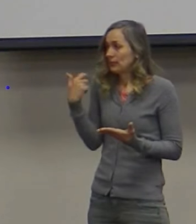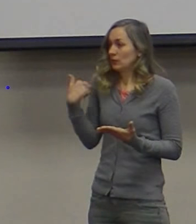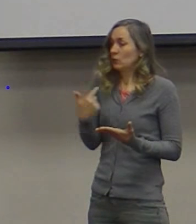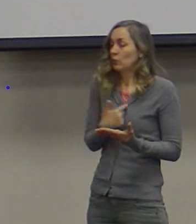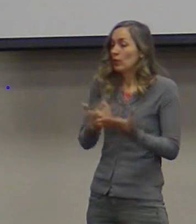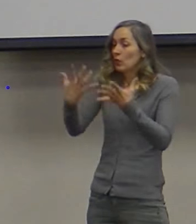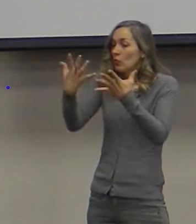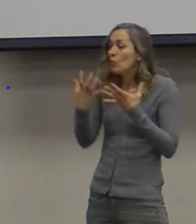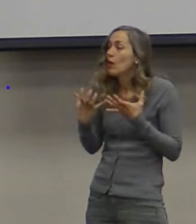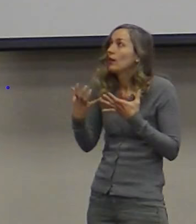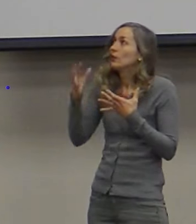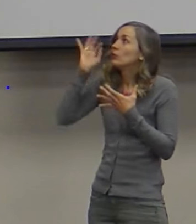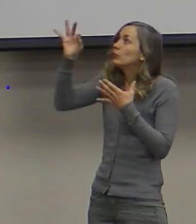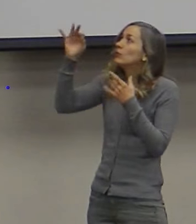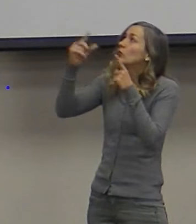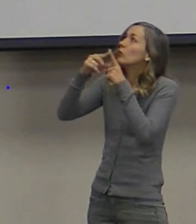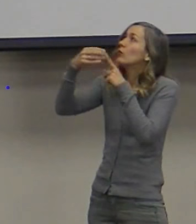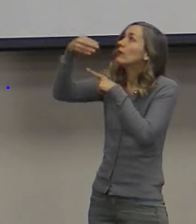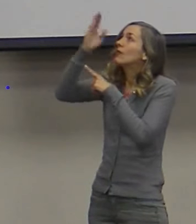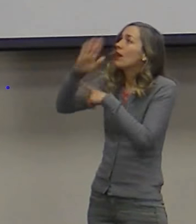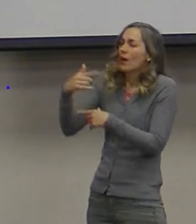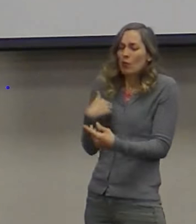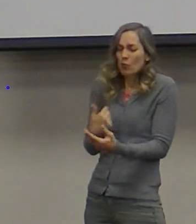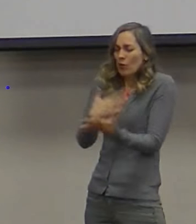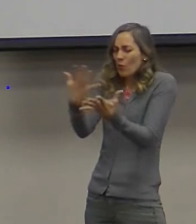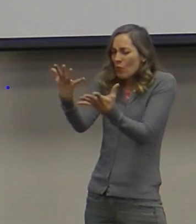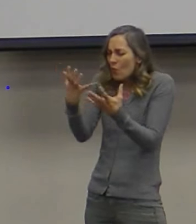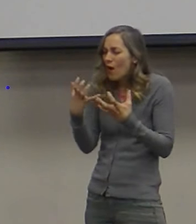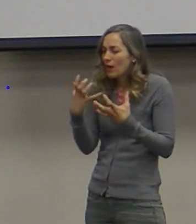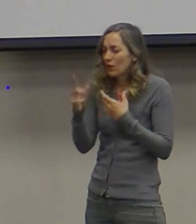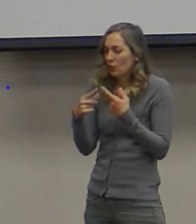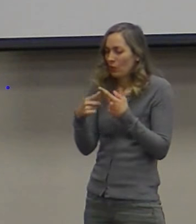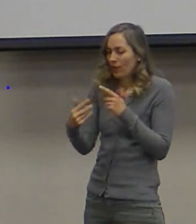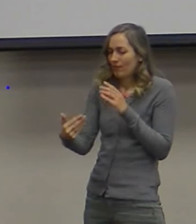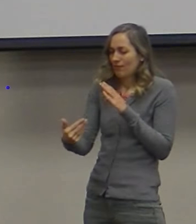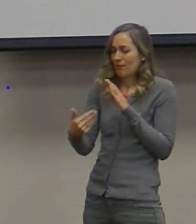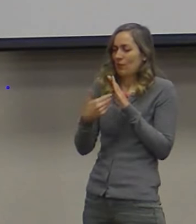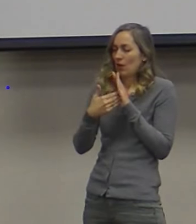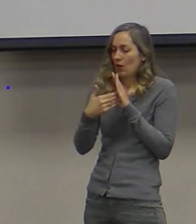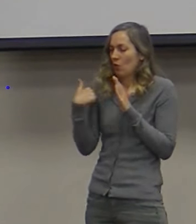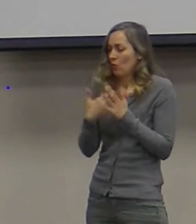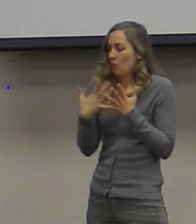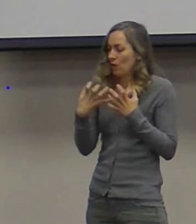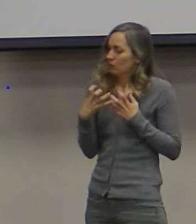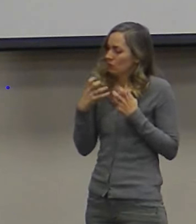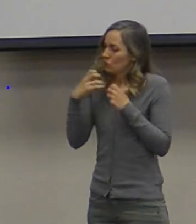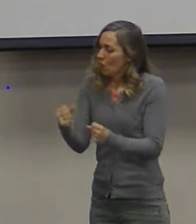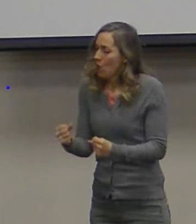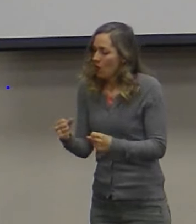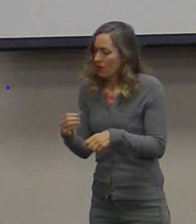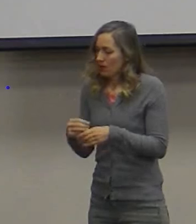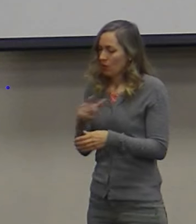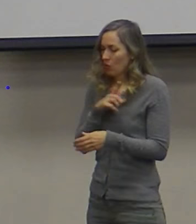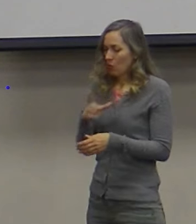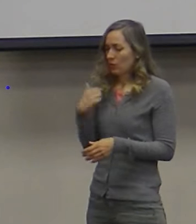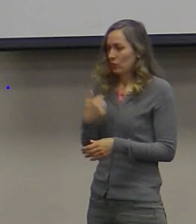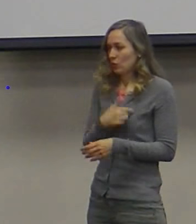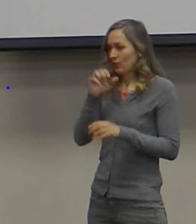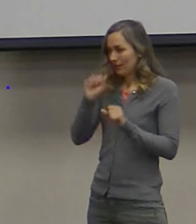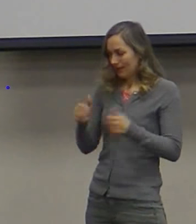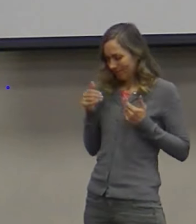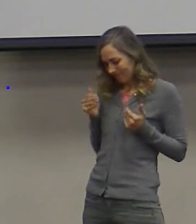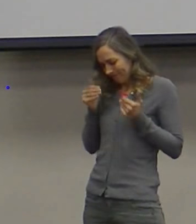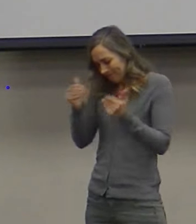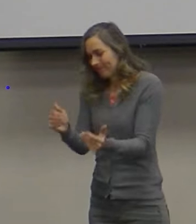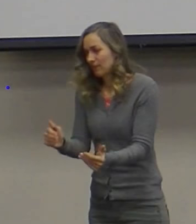want to preach the Word of God. We want to, when we face that opposition, be strong and be strengthened in the Lord in order to carry ourselves